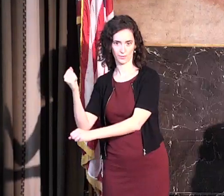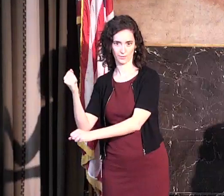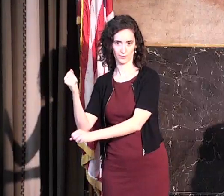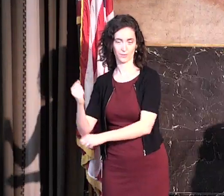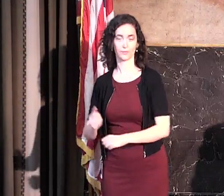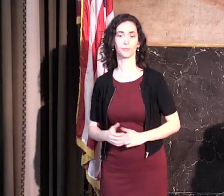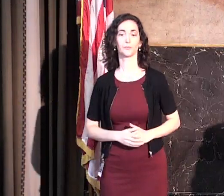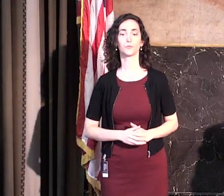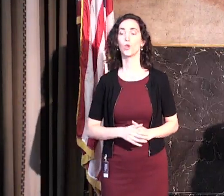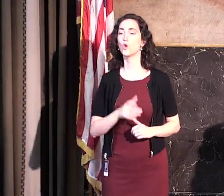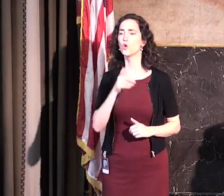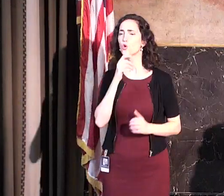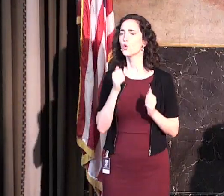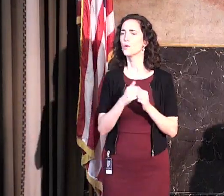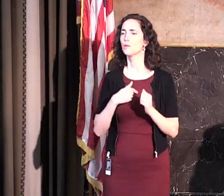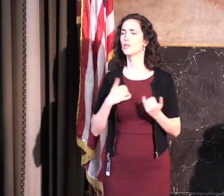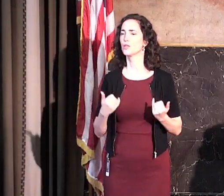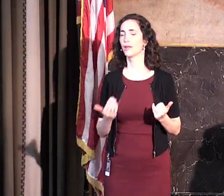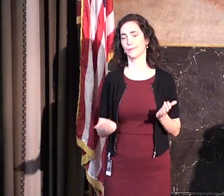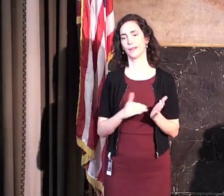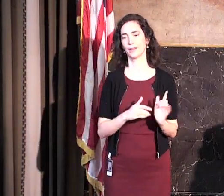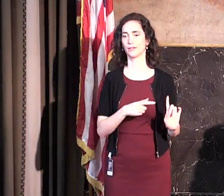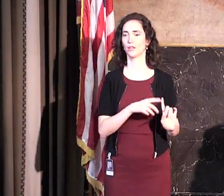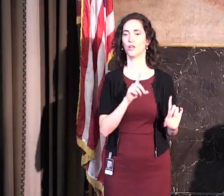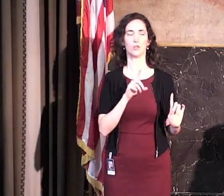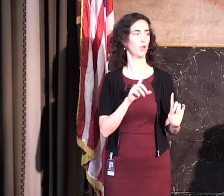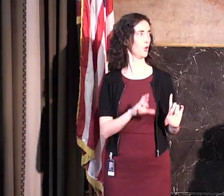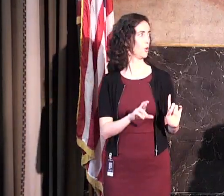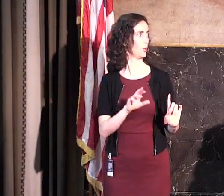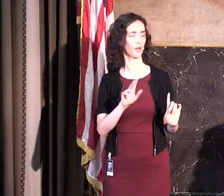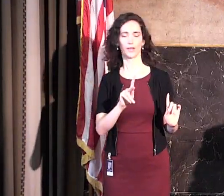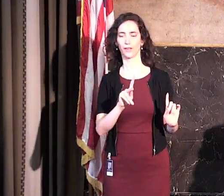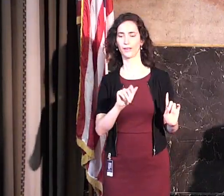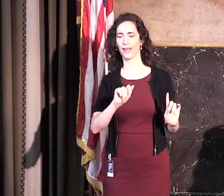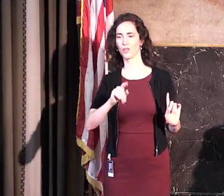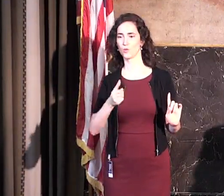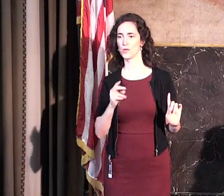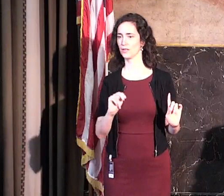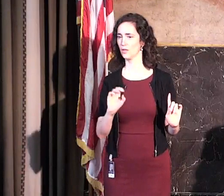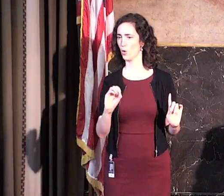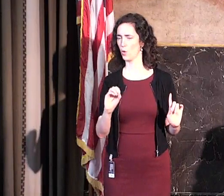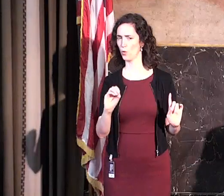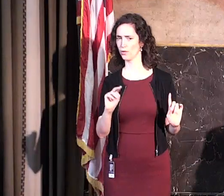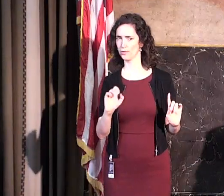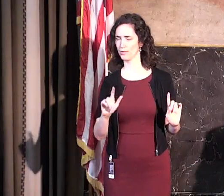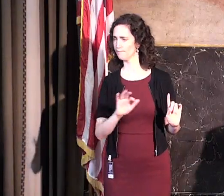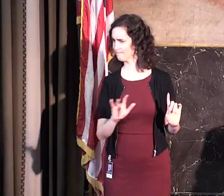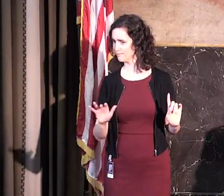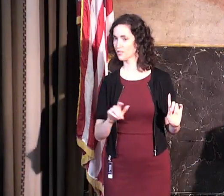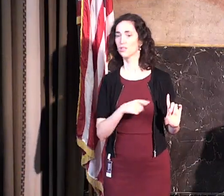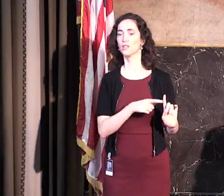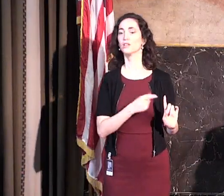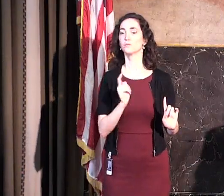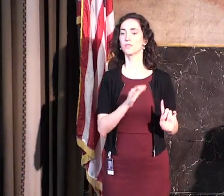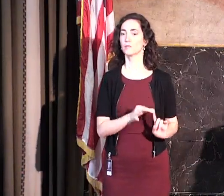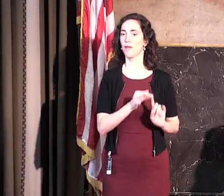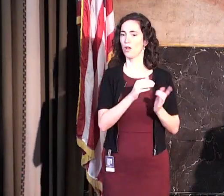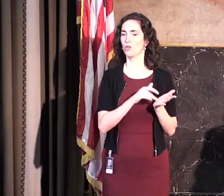Joining me today, again, is Dr. Catherine O'Neill, an infectious disease specialist at Our Lady of the Lake